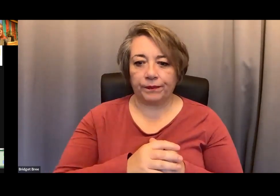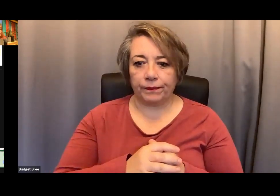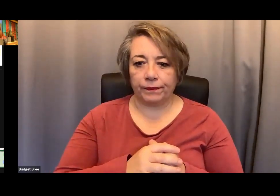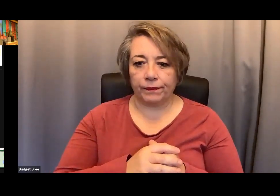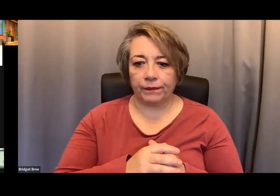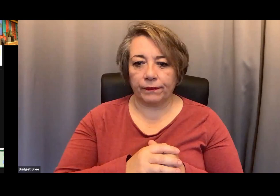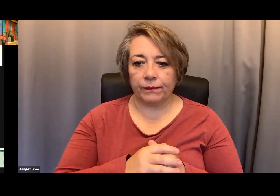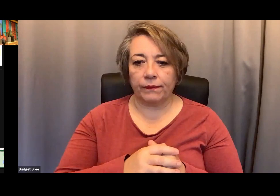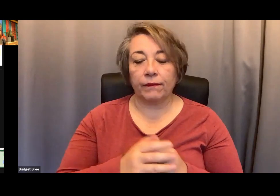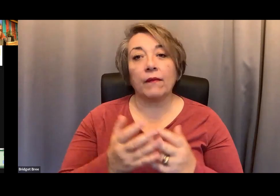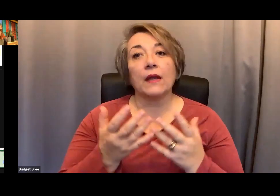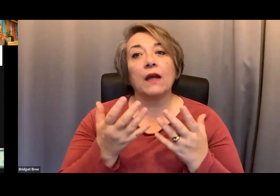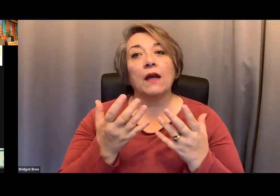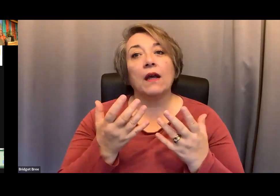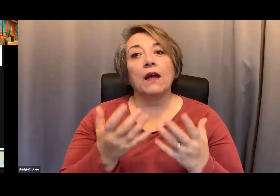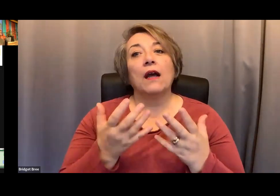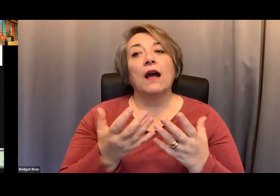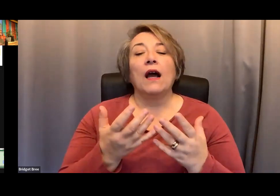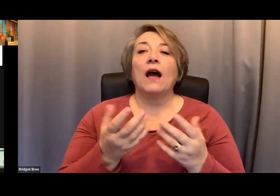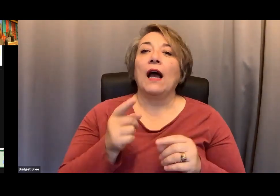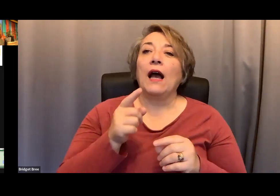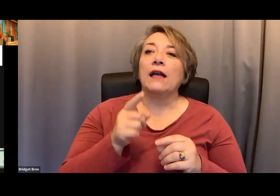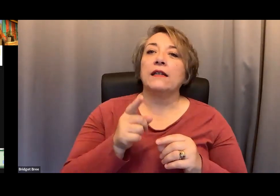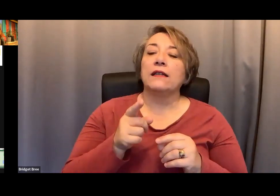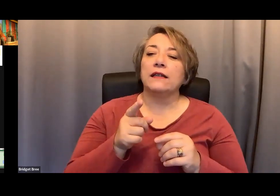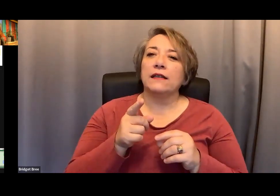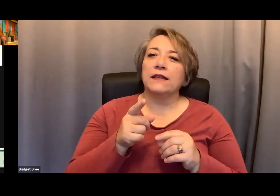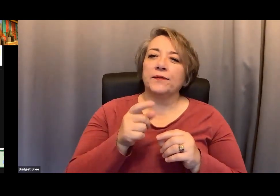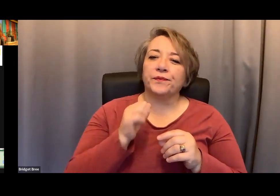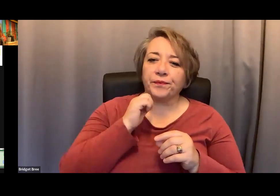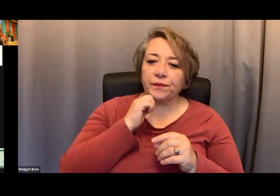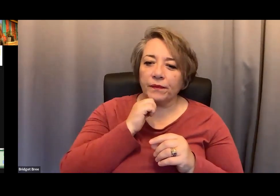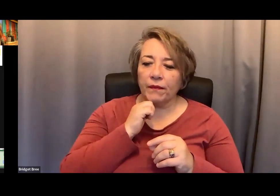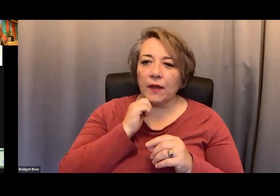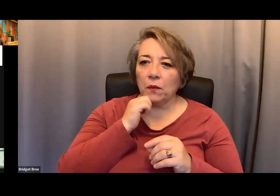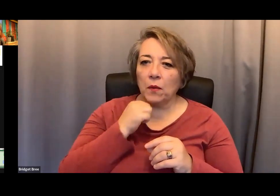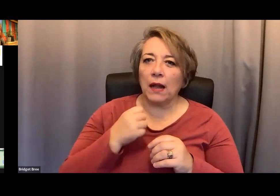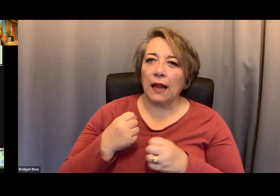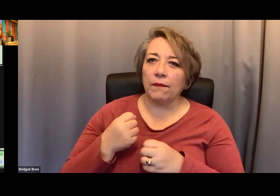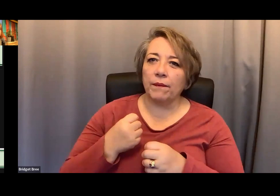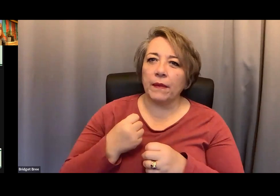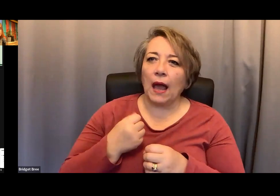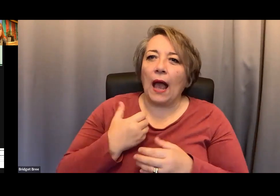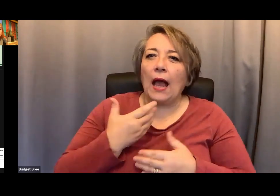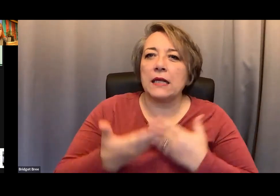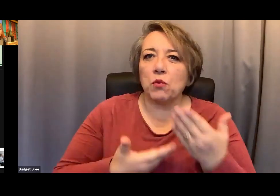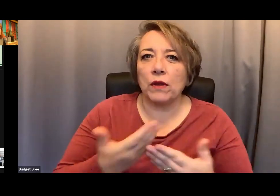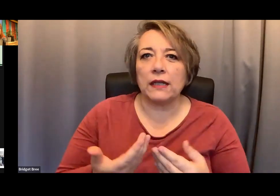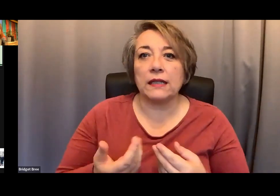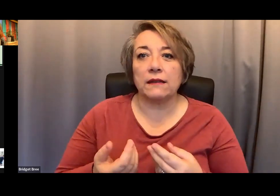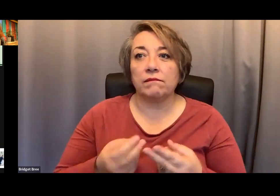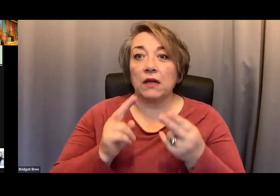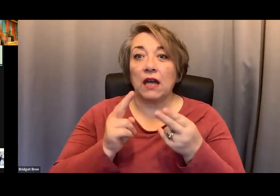a bit about the various kind of entry point and ways to be using these four lenses. So one is what we